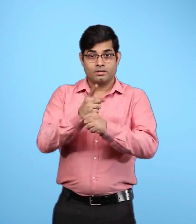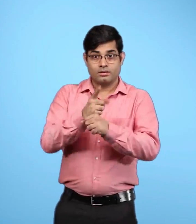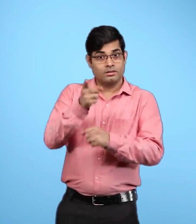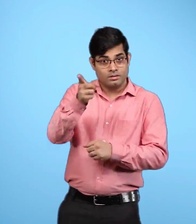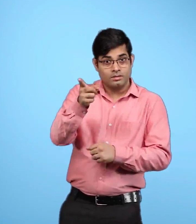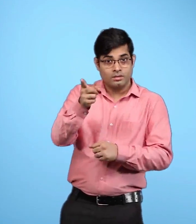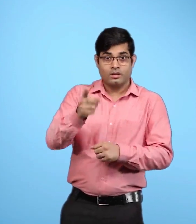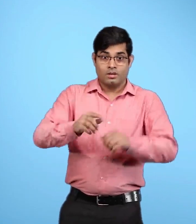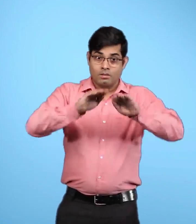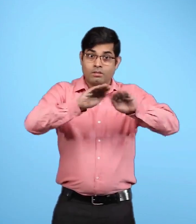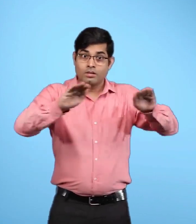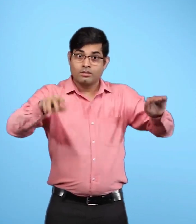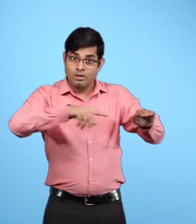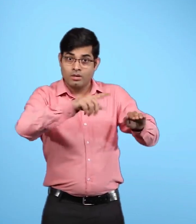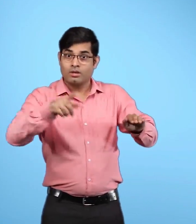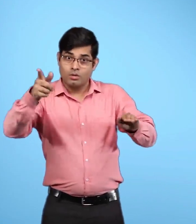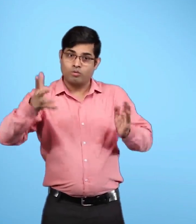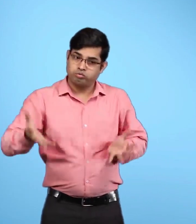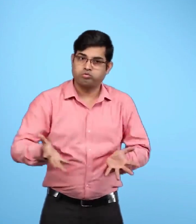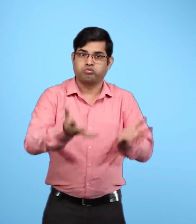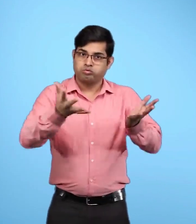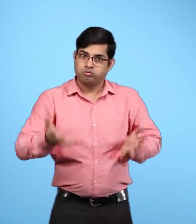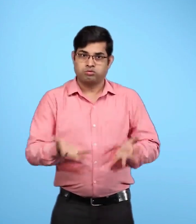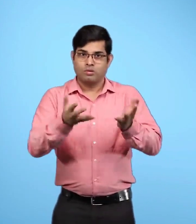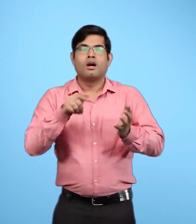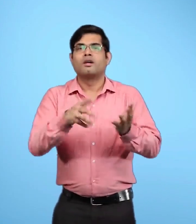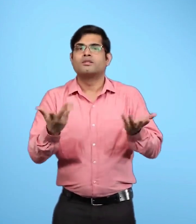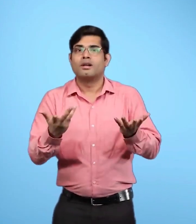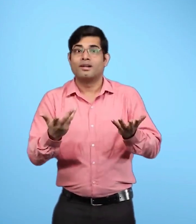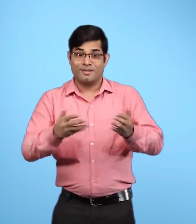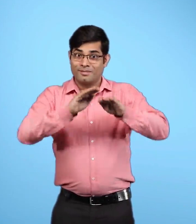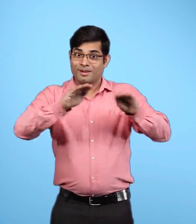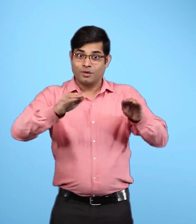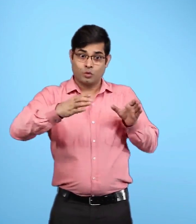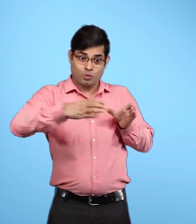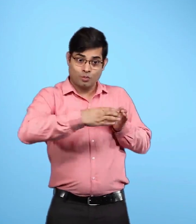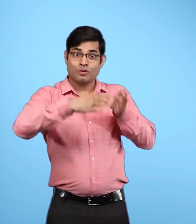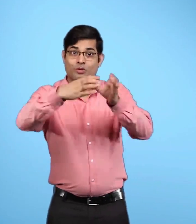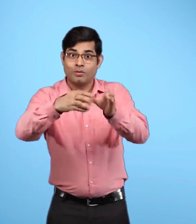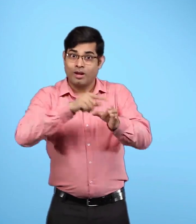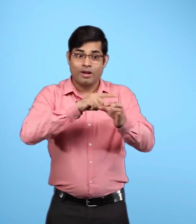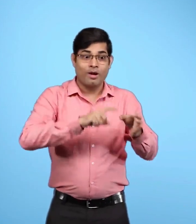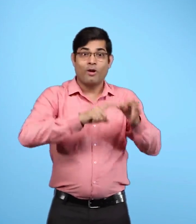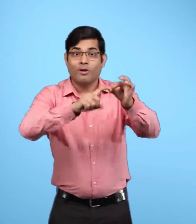Encourage children to interact with one another in small groups and collect information as required.